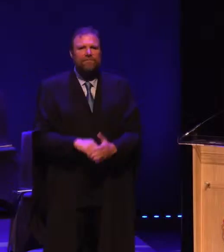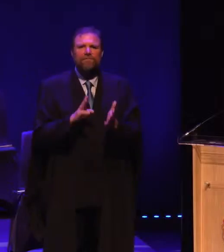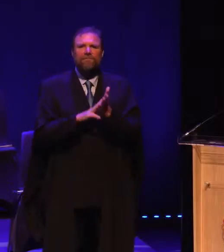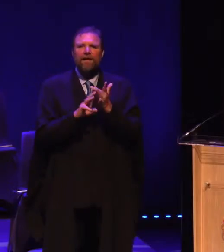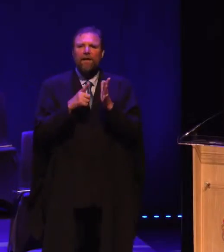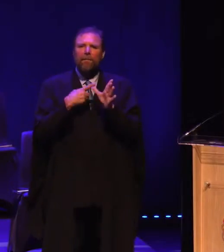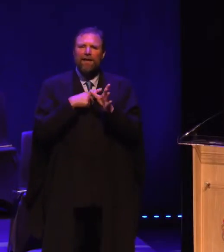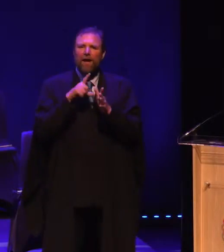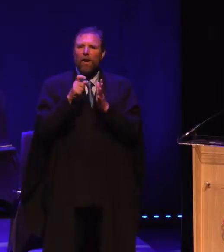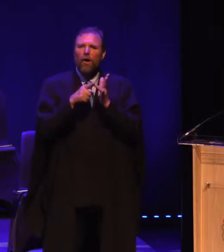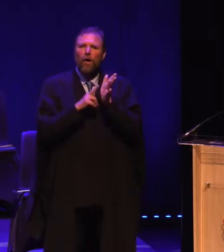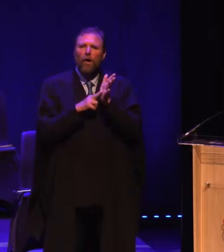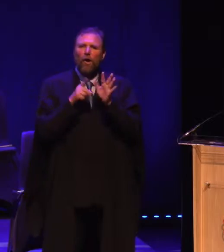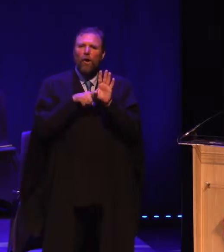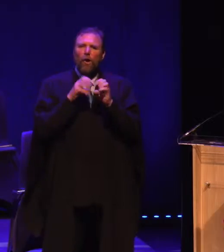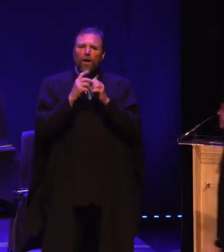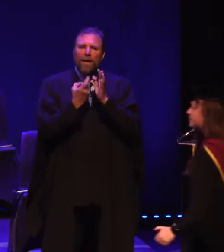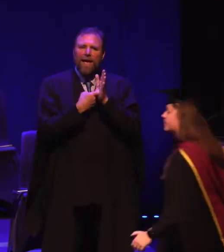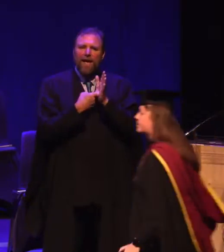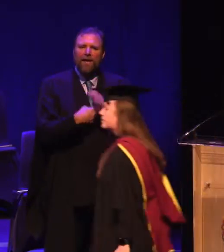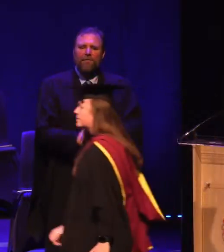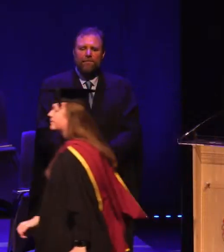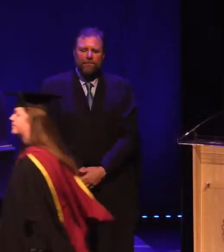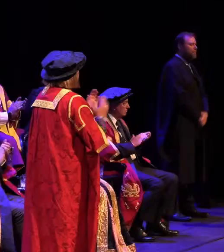Mia Conybear.